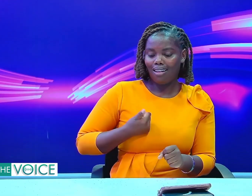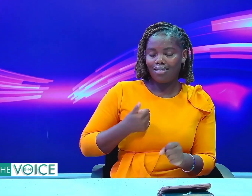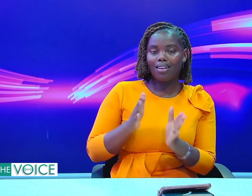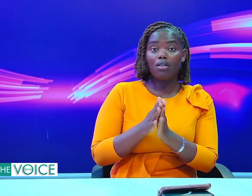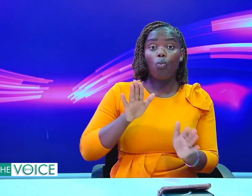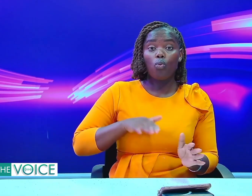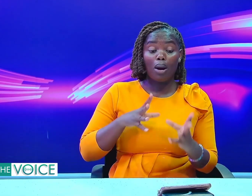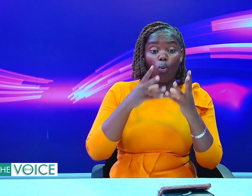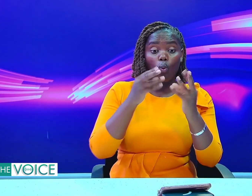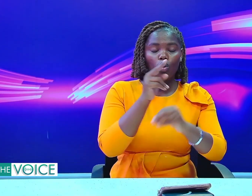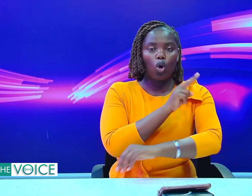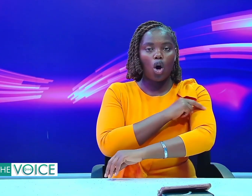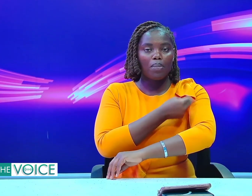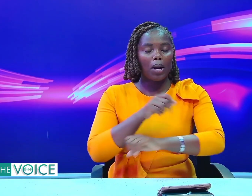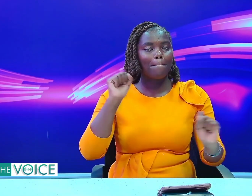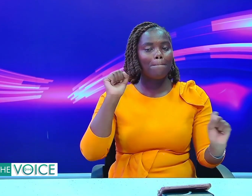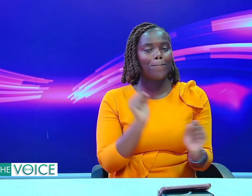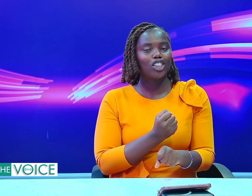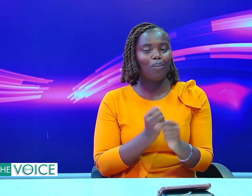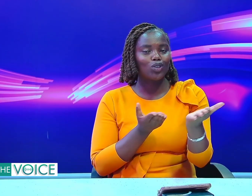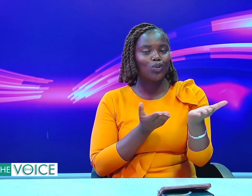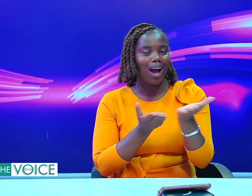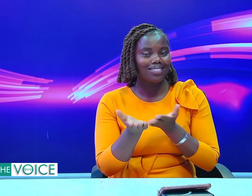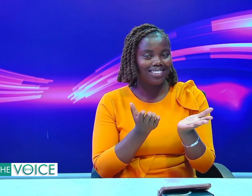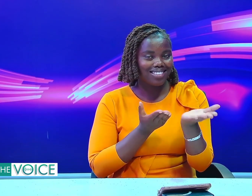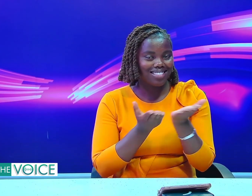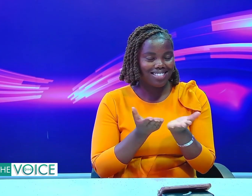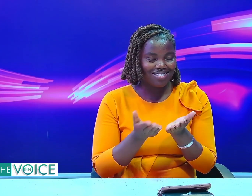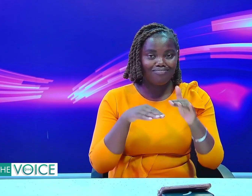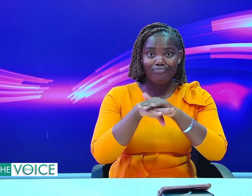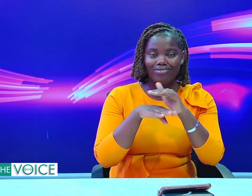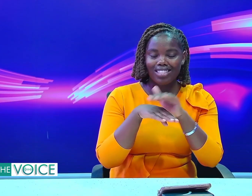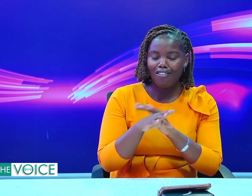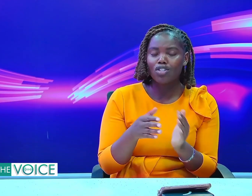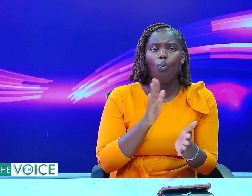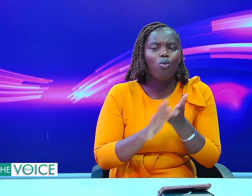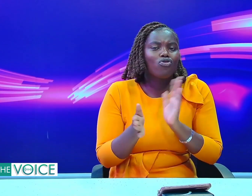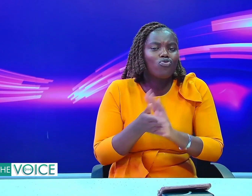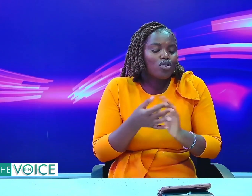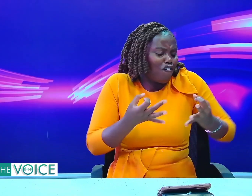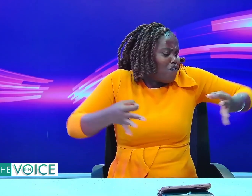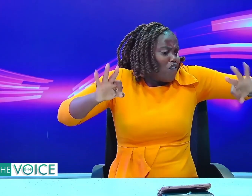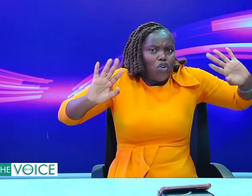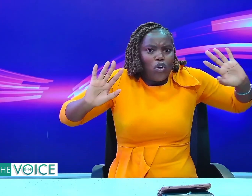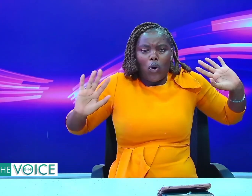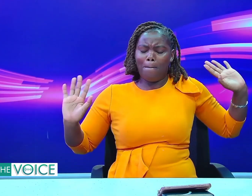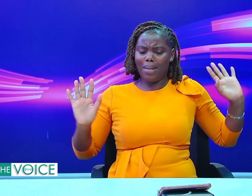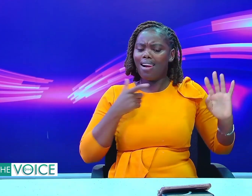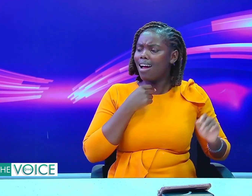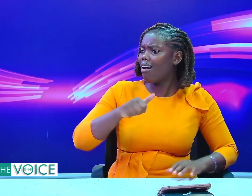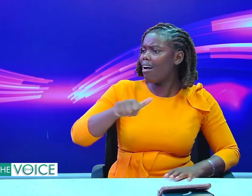of things happening in this case. Women and girls, for example, they go to hospital and they're unable to access